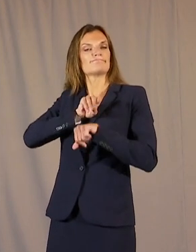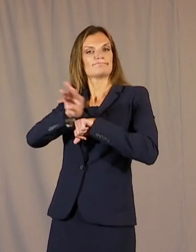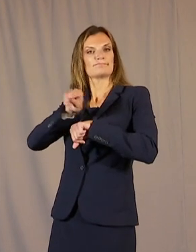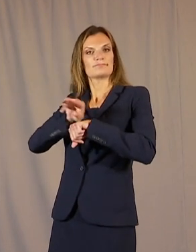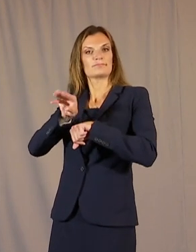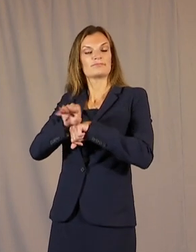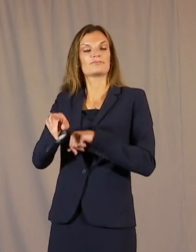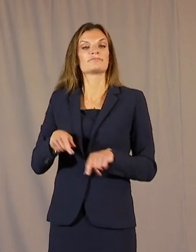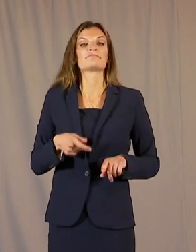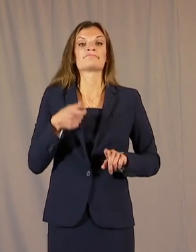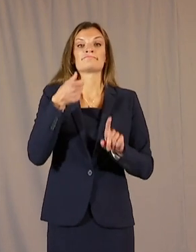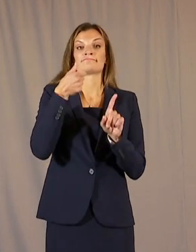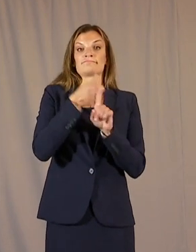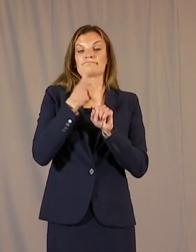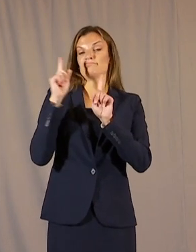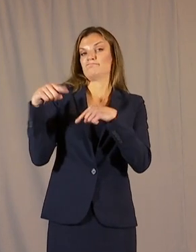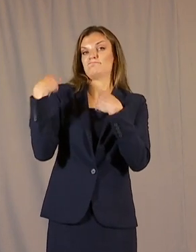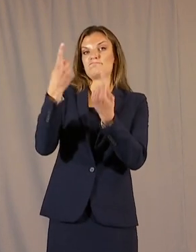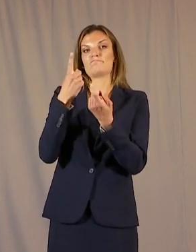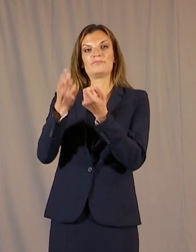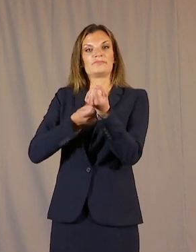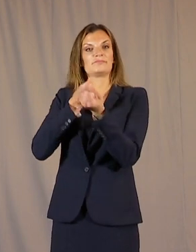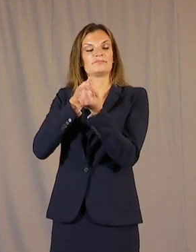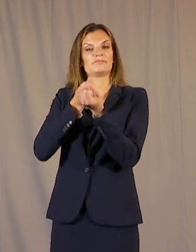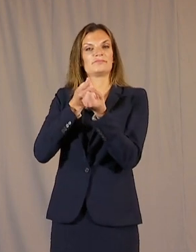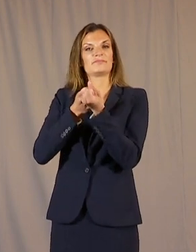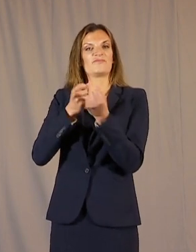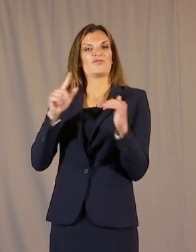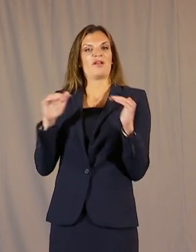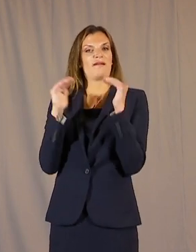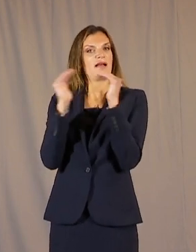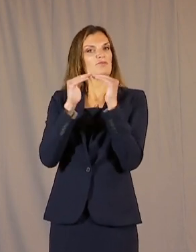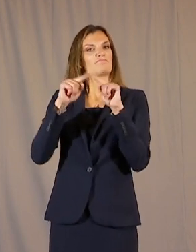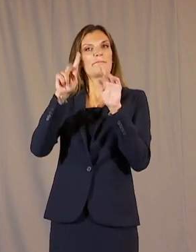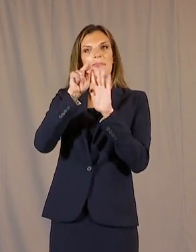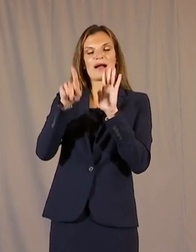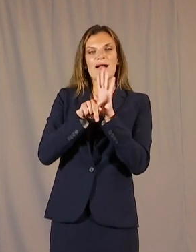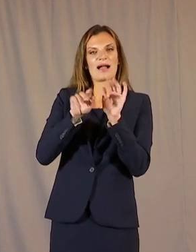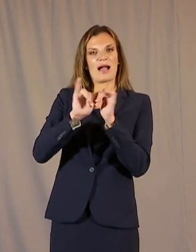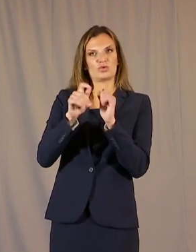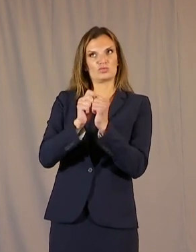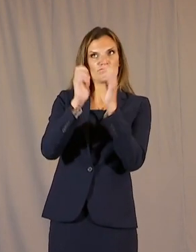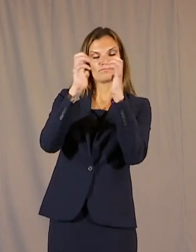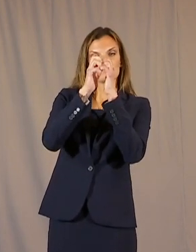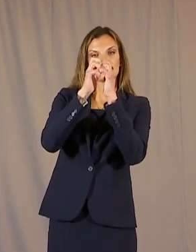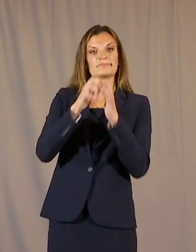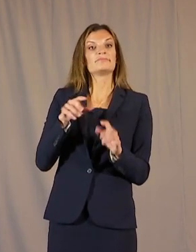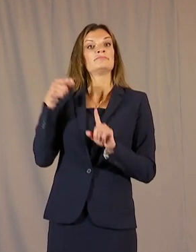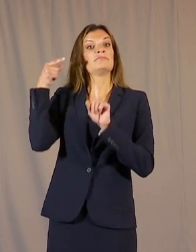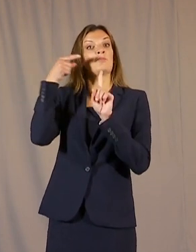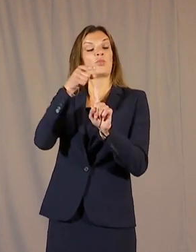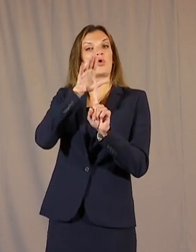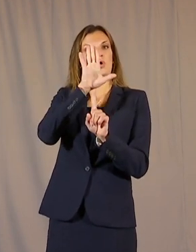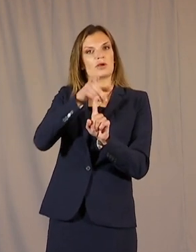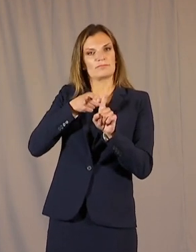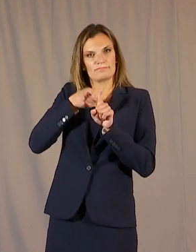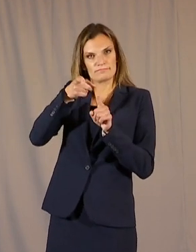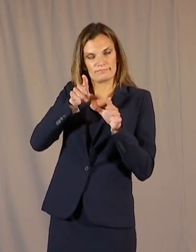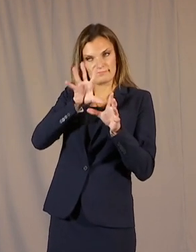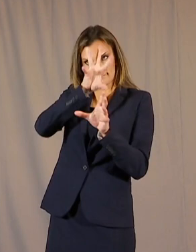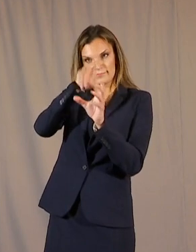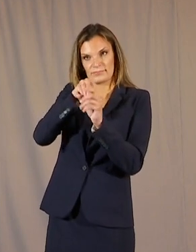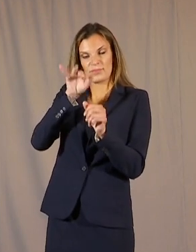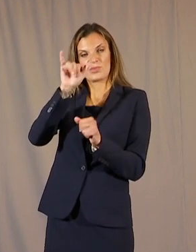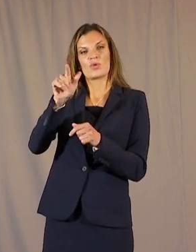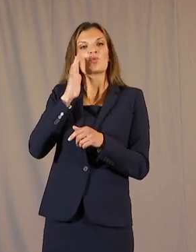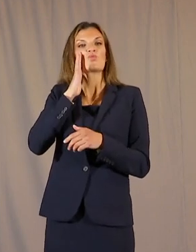Jametta is a consummate advocate for equitable policies, programs, and practices that address structural racism and positively impact